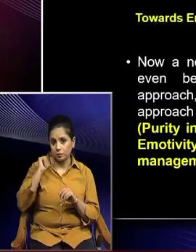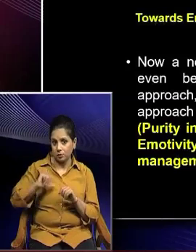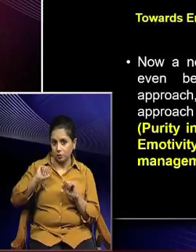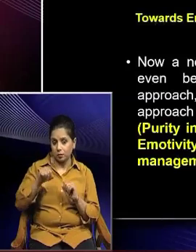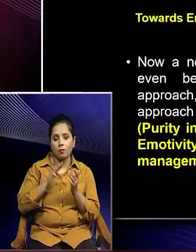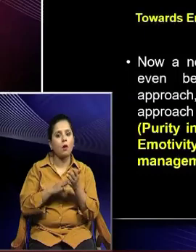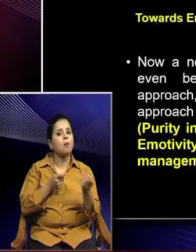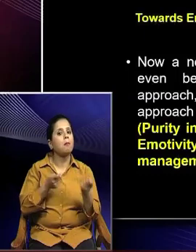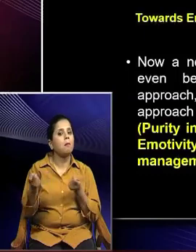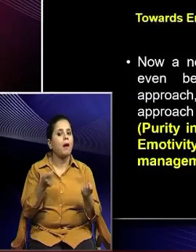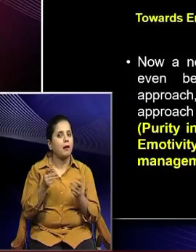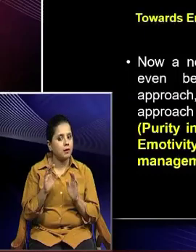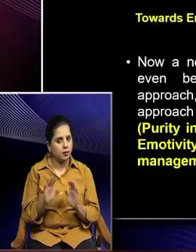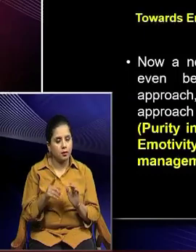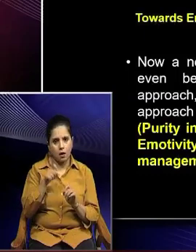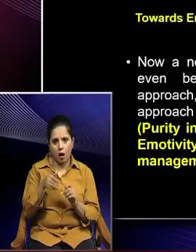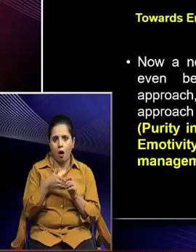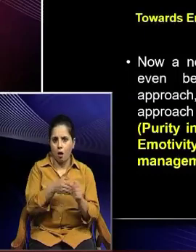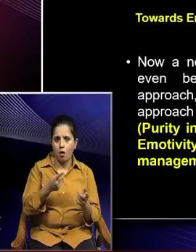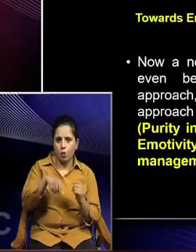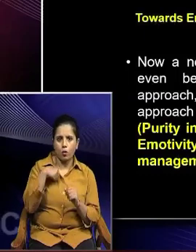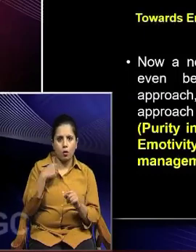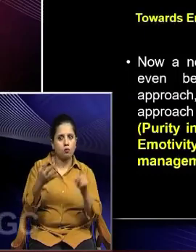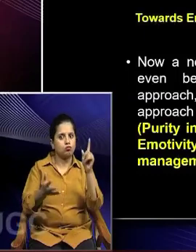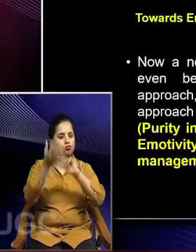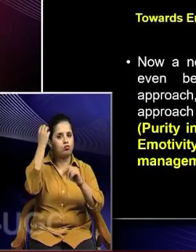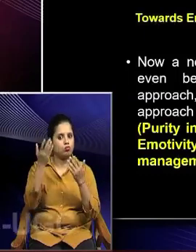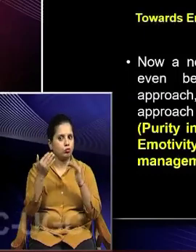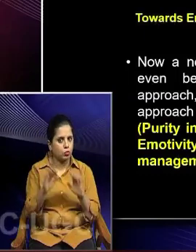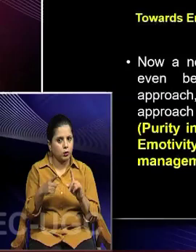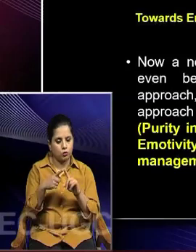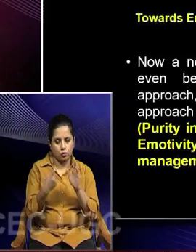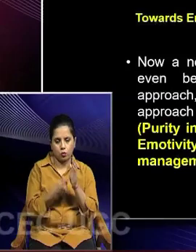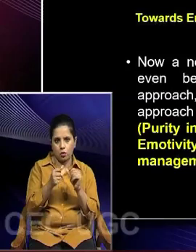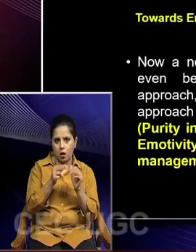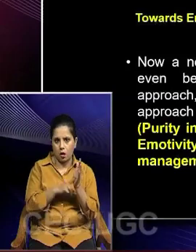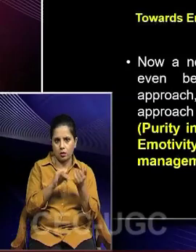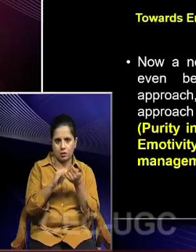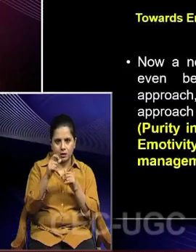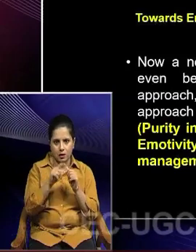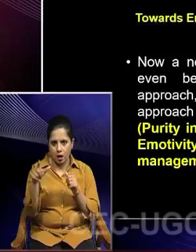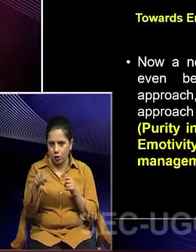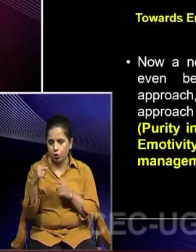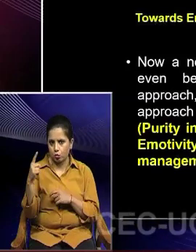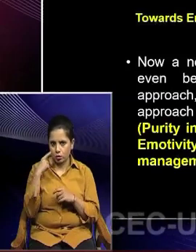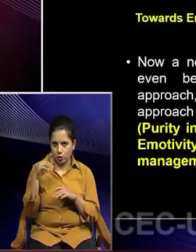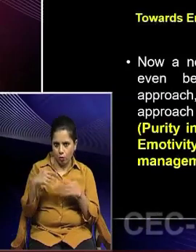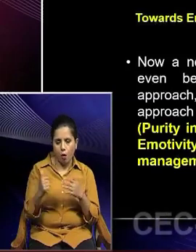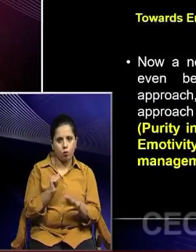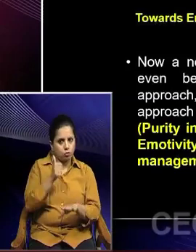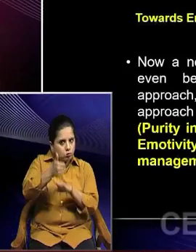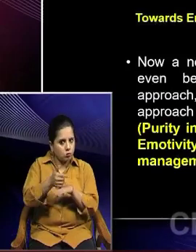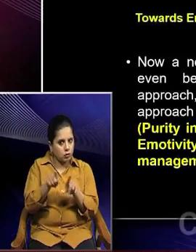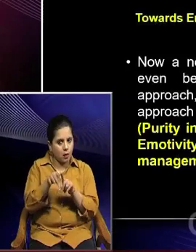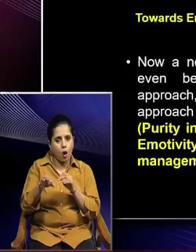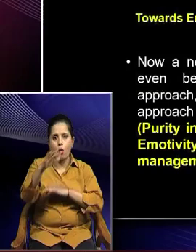management which can let us reach to the level of transcendental leadership, or establishing